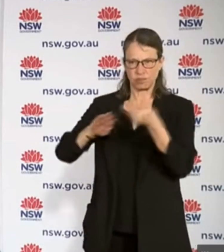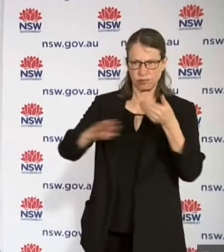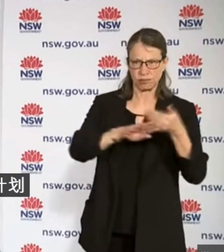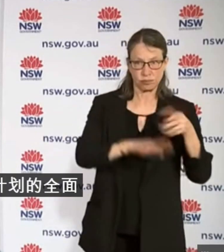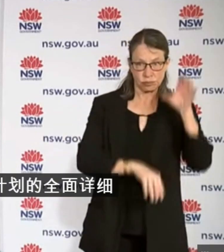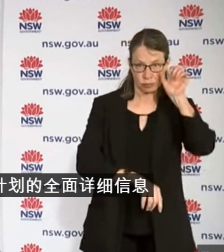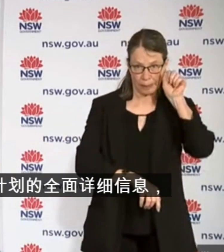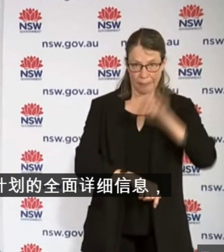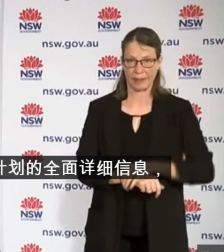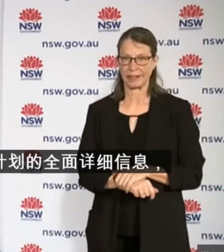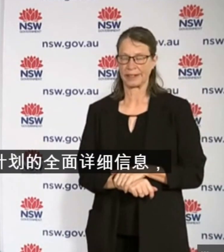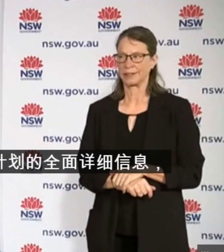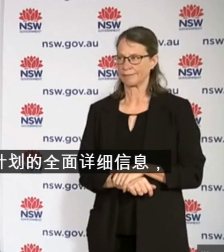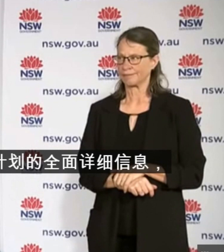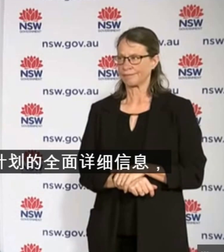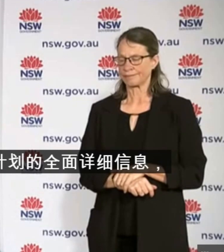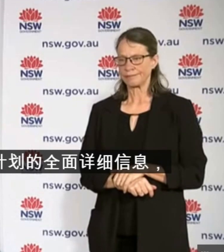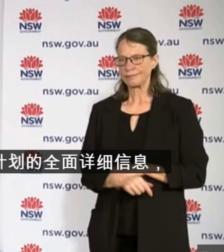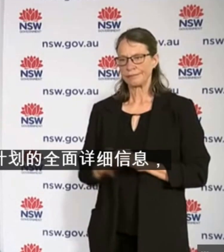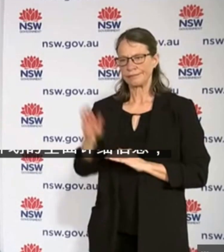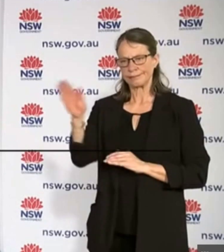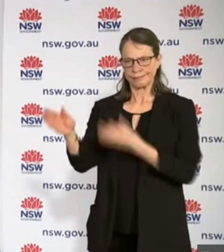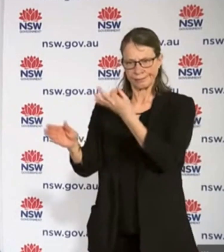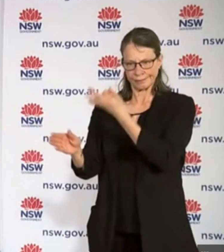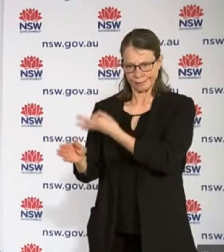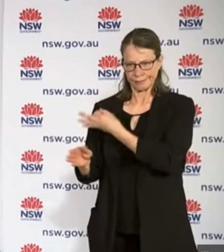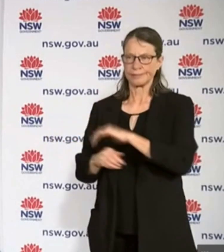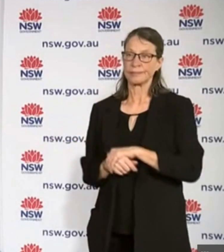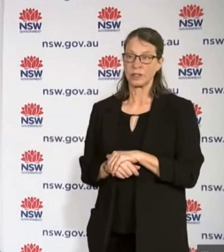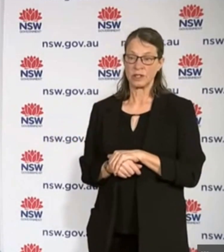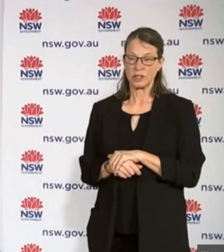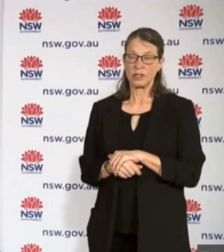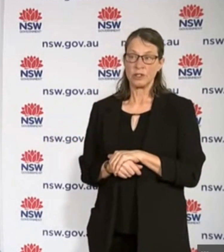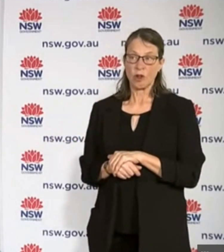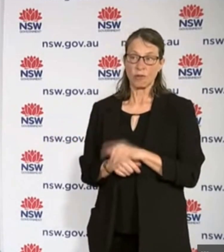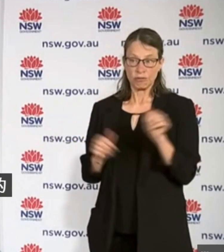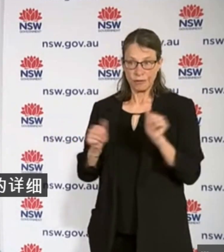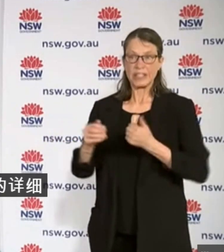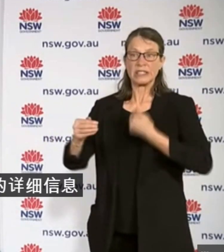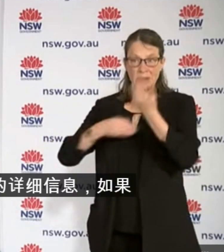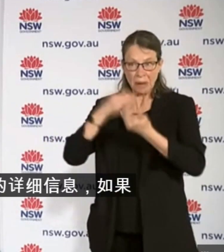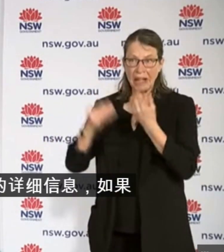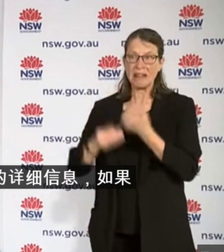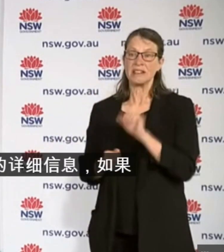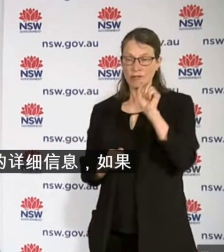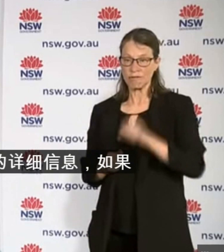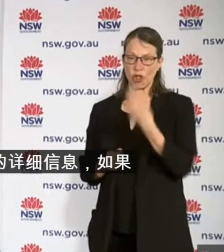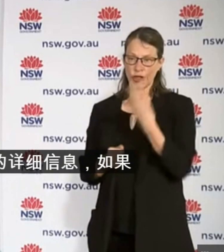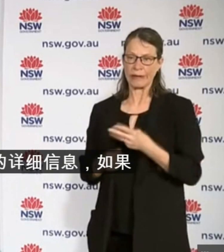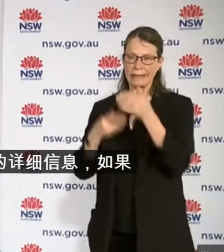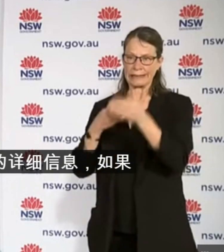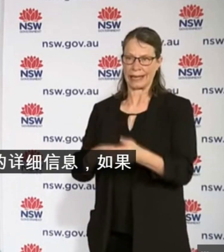given comprehensive detail here on a 3-stage plan, but there doesn't seem to be much detail on what happens and what the protocol should be if